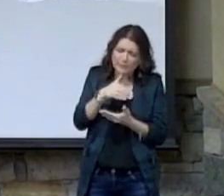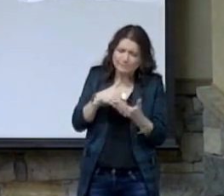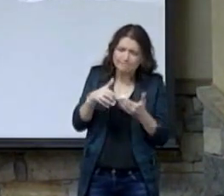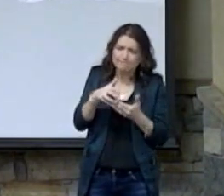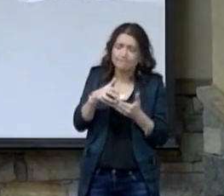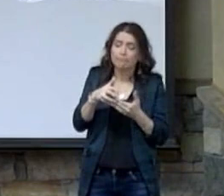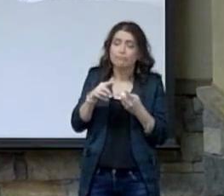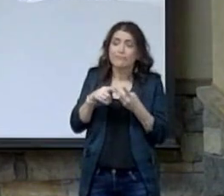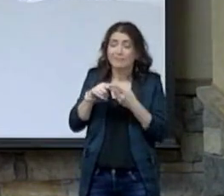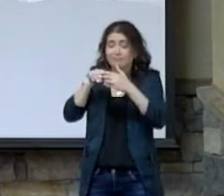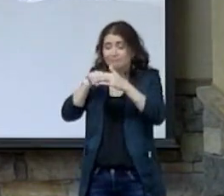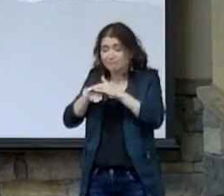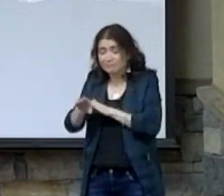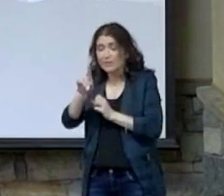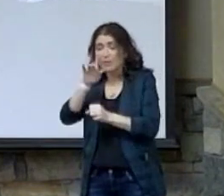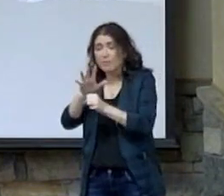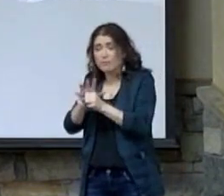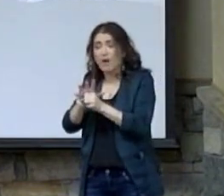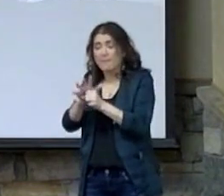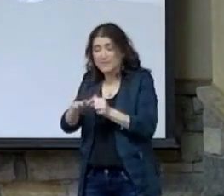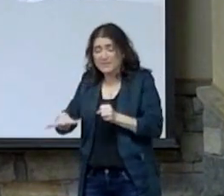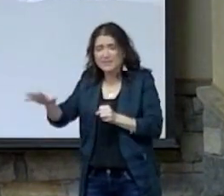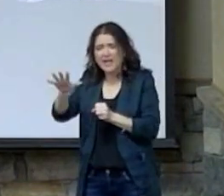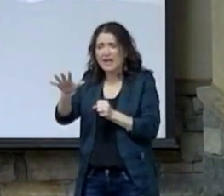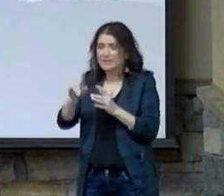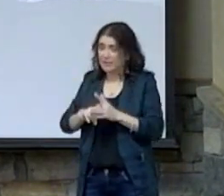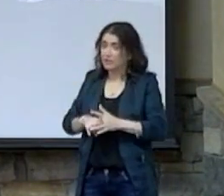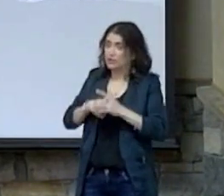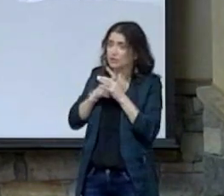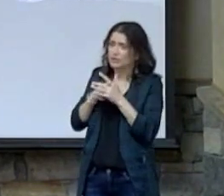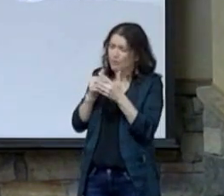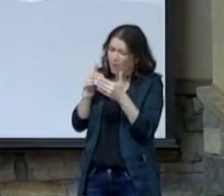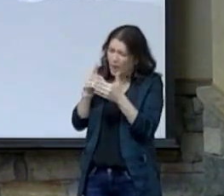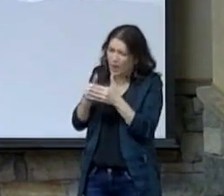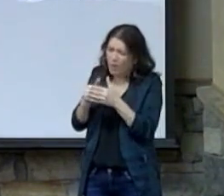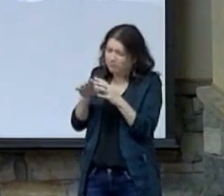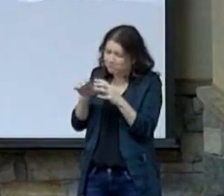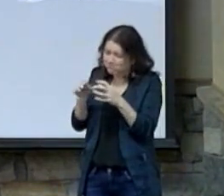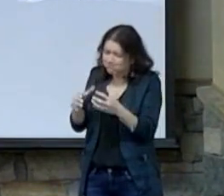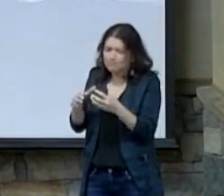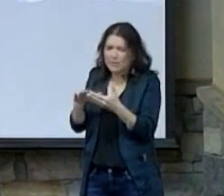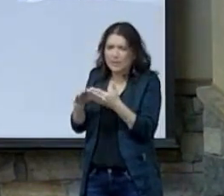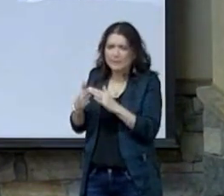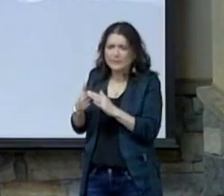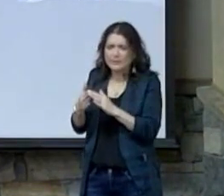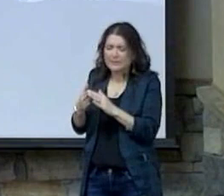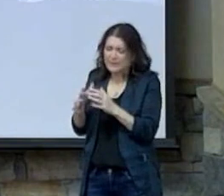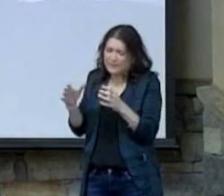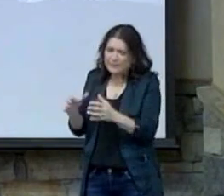the Promised Land initially, they were close in this element of community. But then